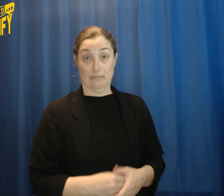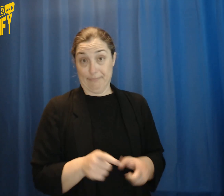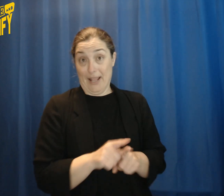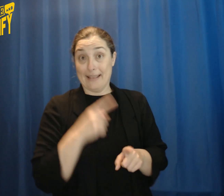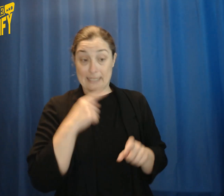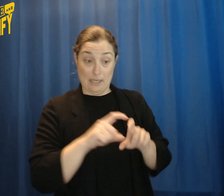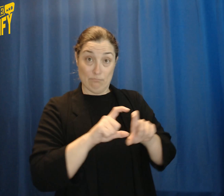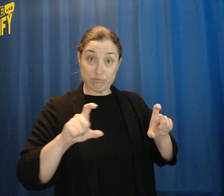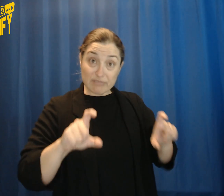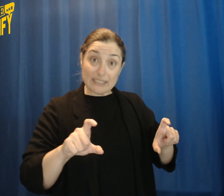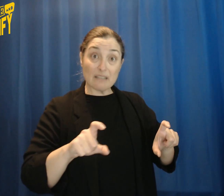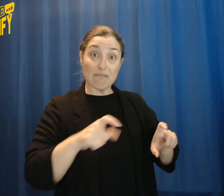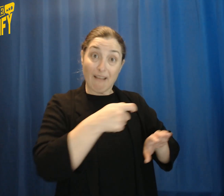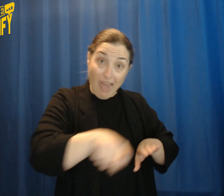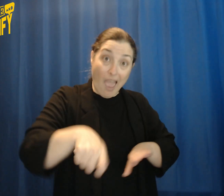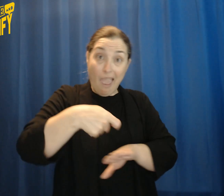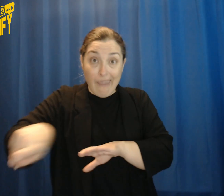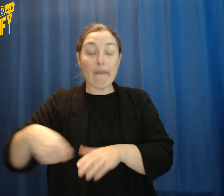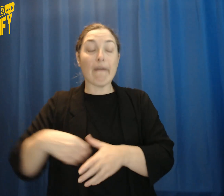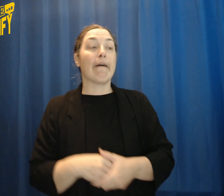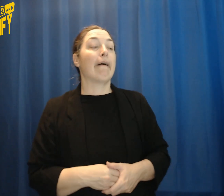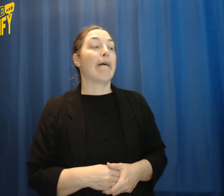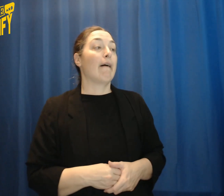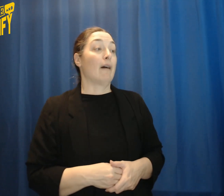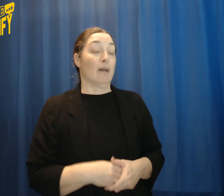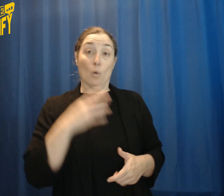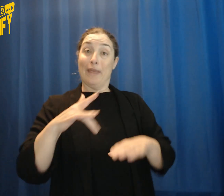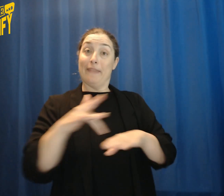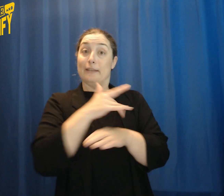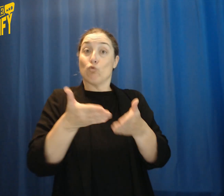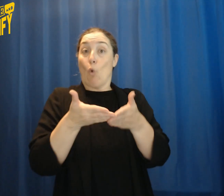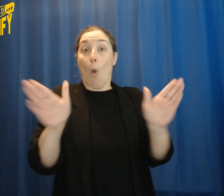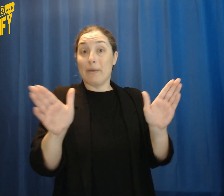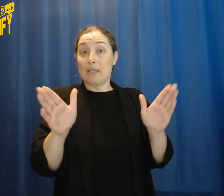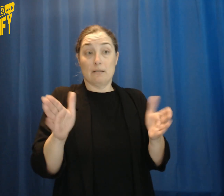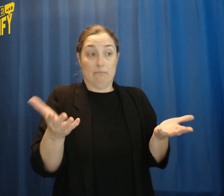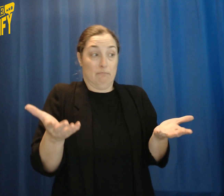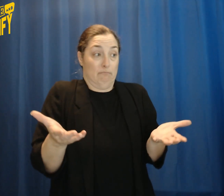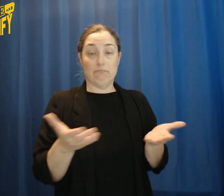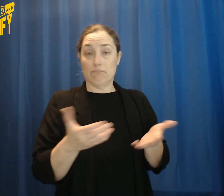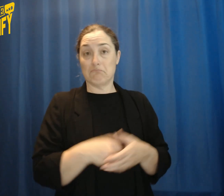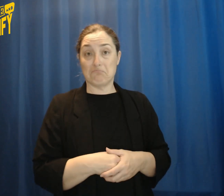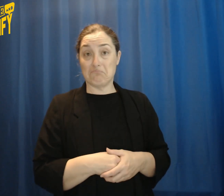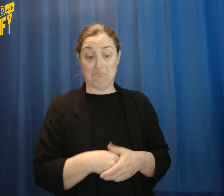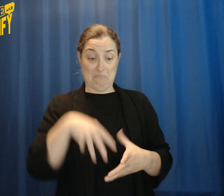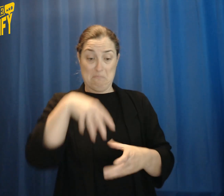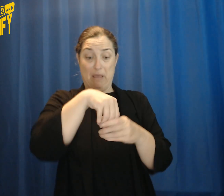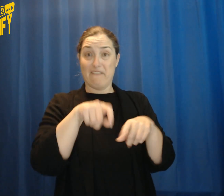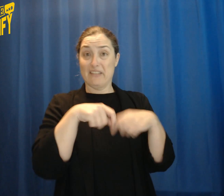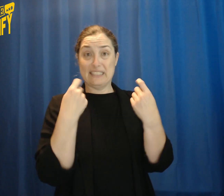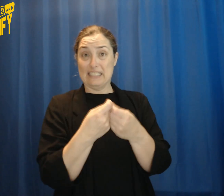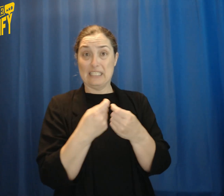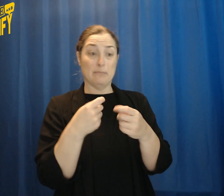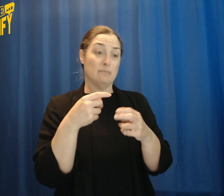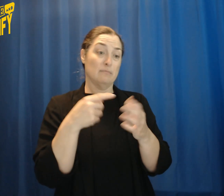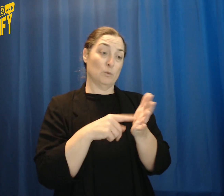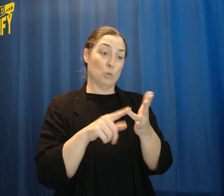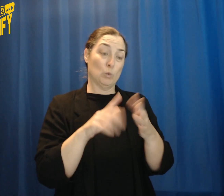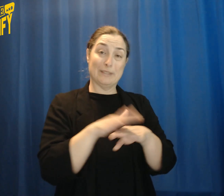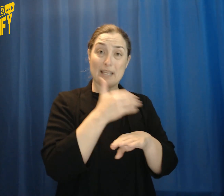once the theatres were open. I used to go in there and work as part of the team, the crew setting up for different